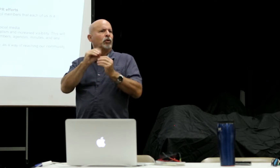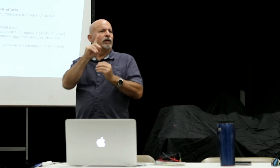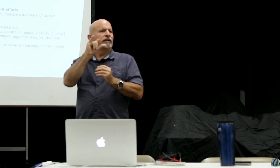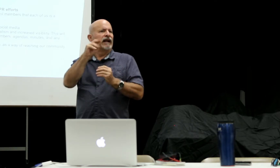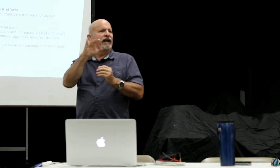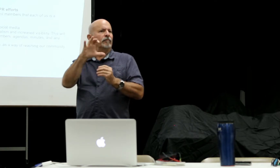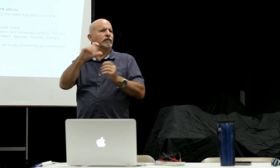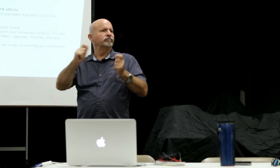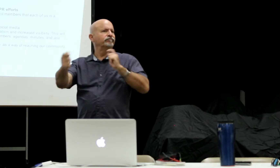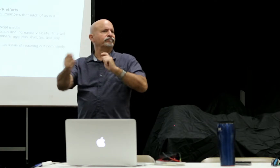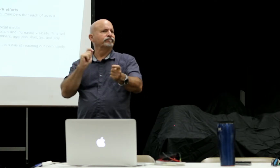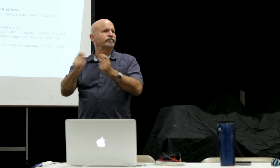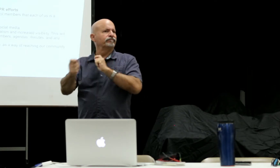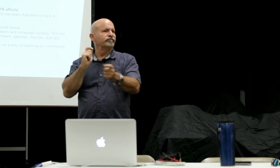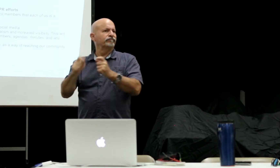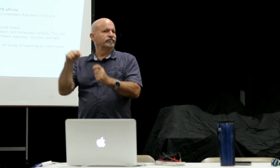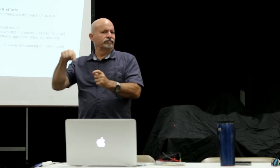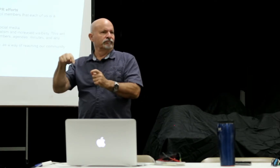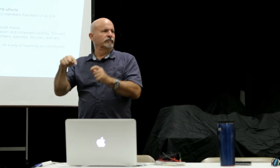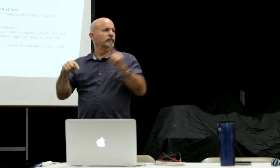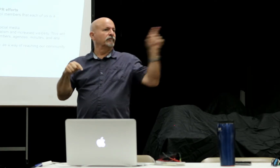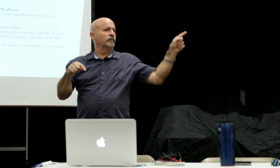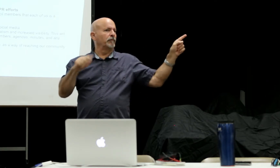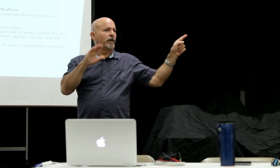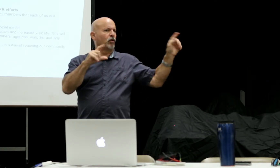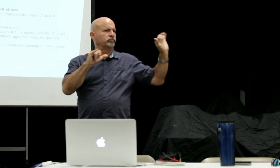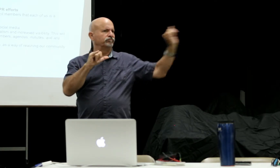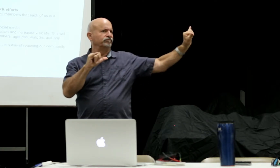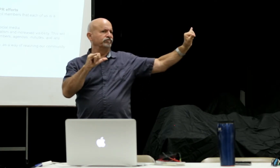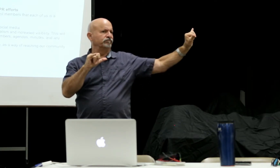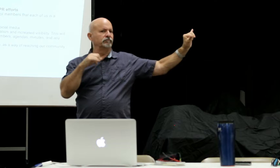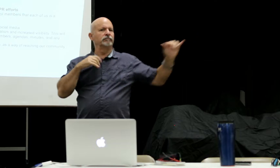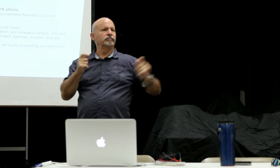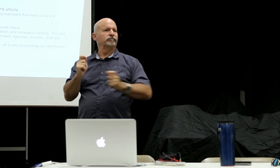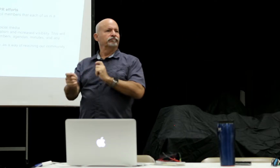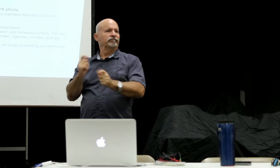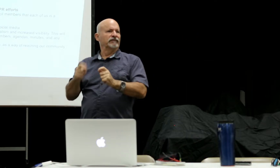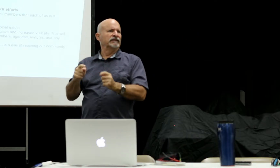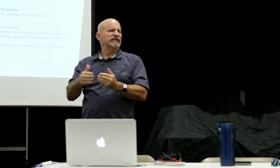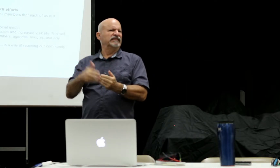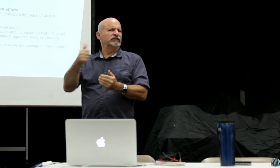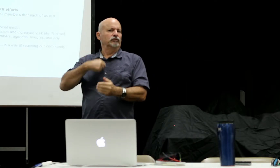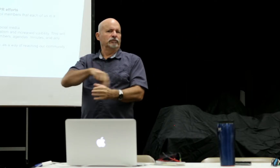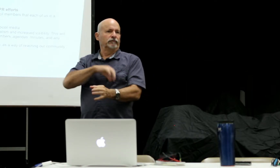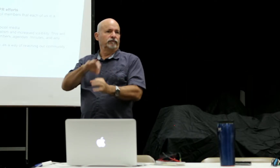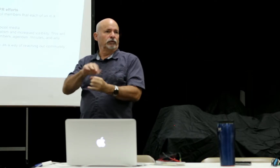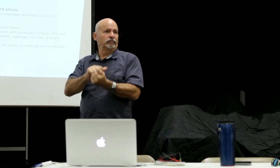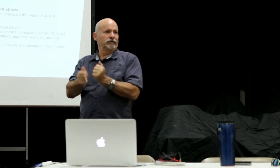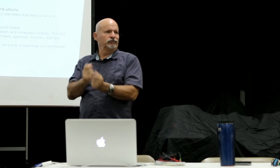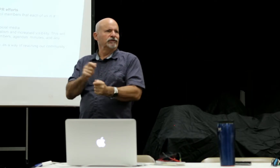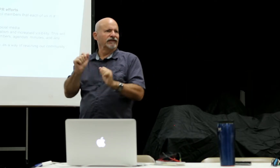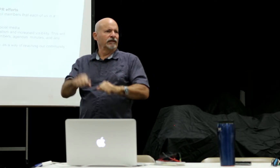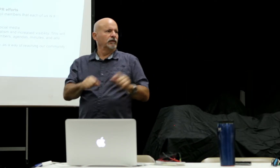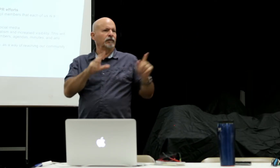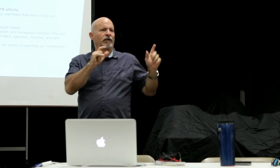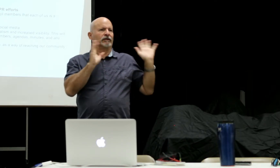be changed. They are more fluid than bylaws. Bylaws are a lot more stagnant and must be, again,